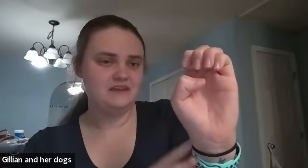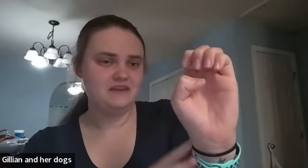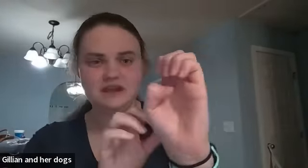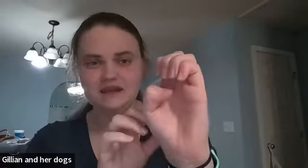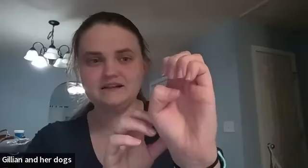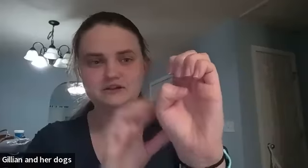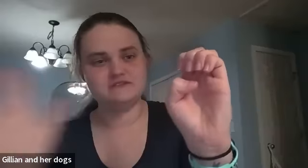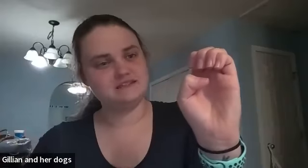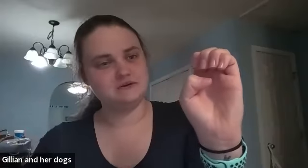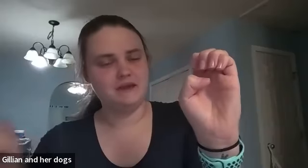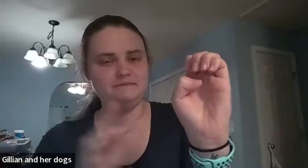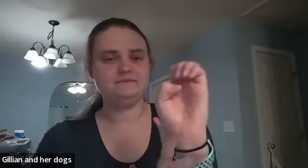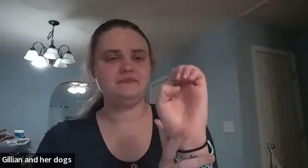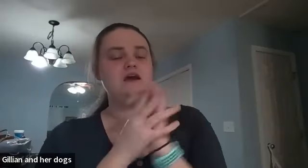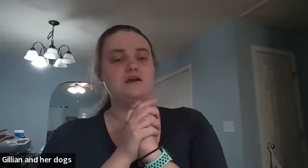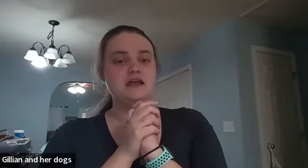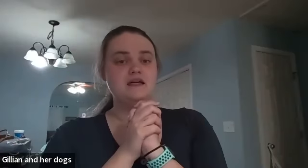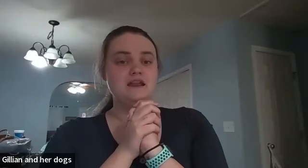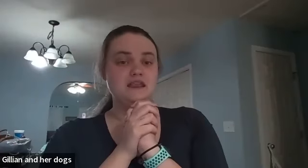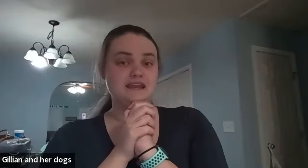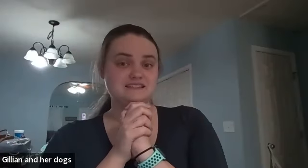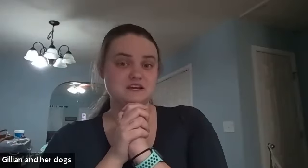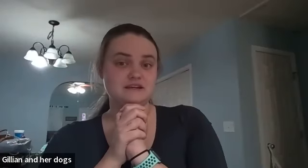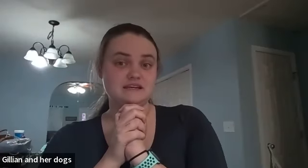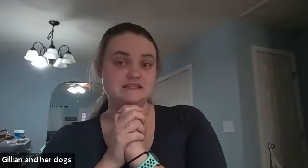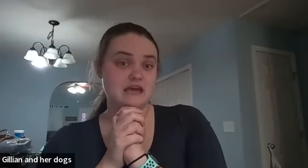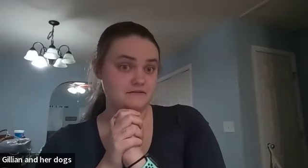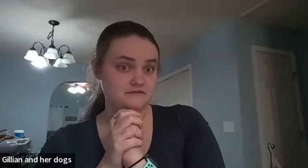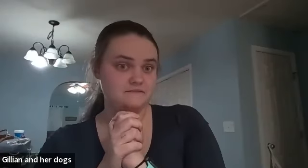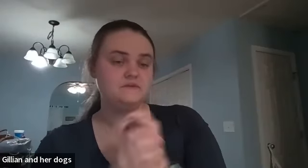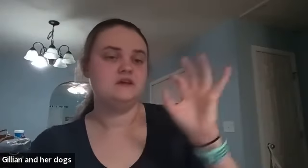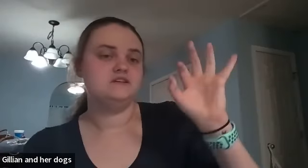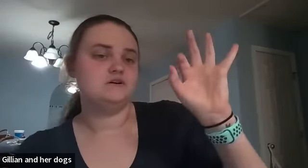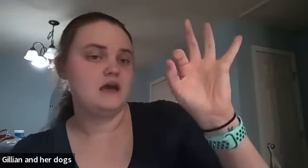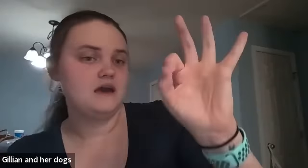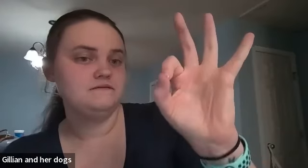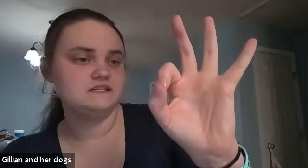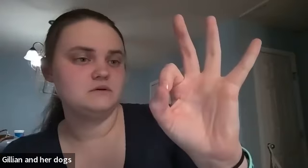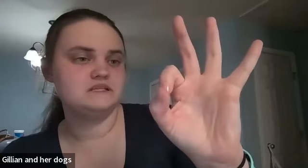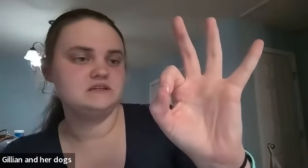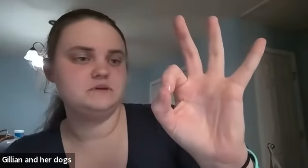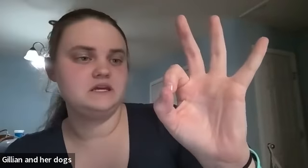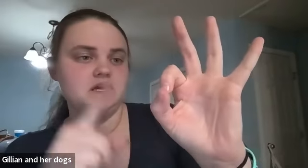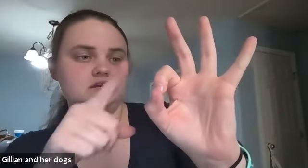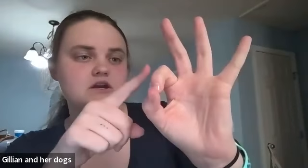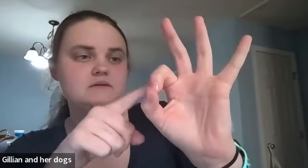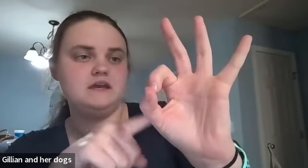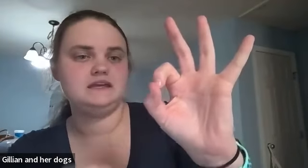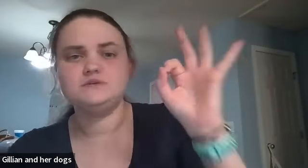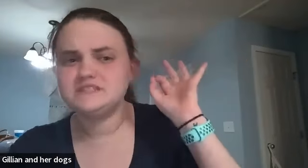you can kind of get closer, that's okay. All right. And the next letter is F. So F is going to be, you're going to make, it's almost like you're